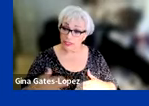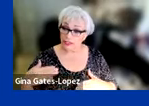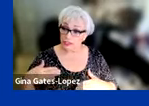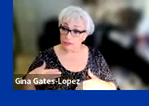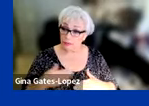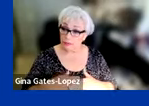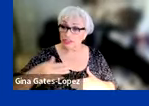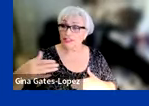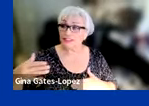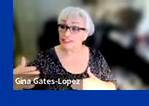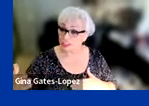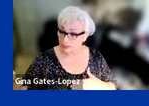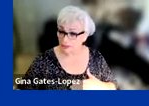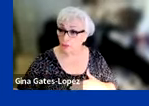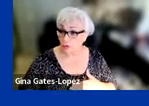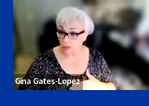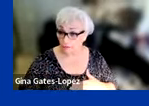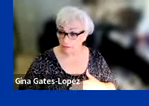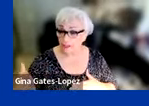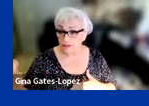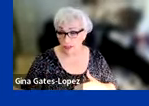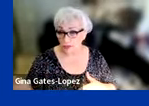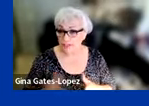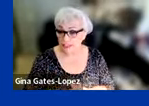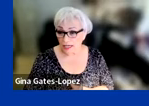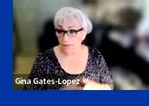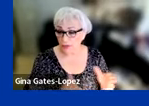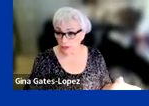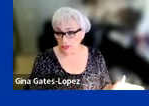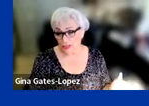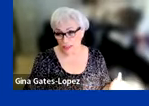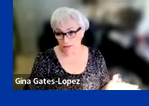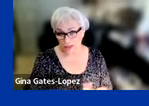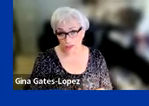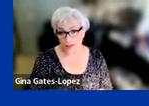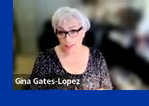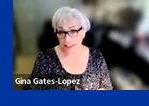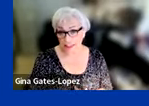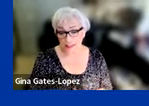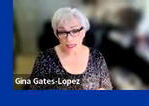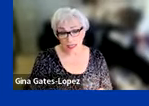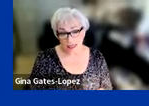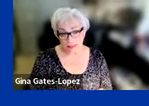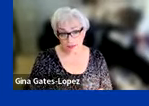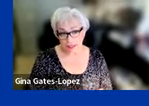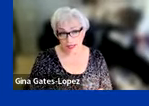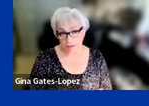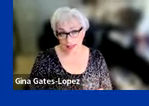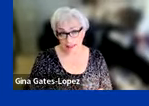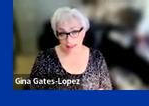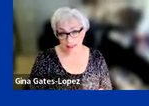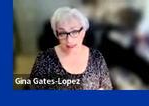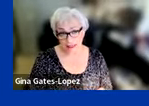opportunity to push it and teach them even more. So seat time according to the individual's needs is what